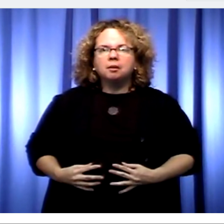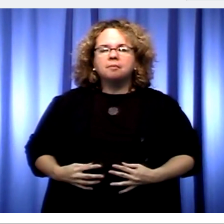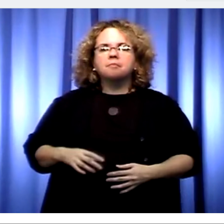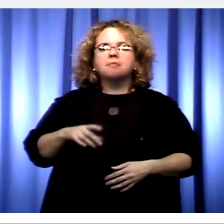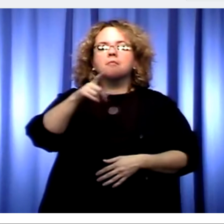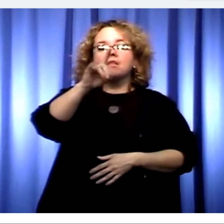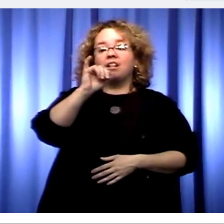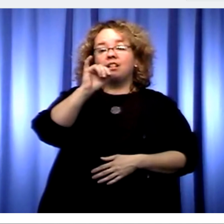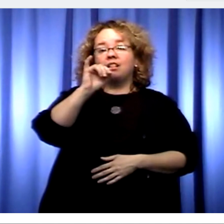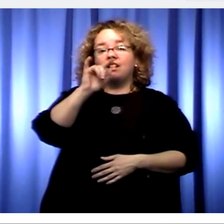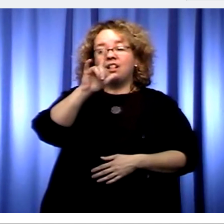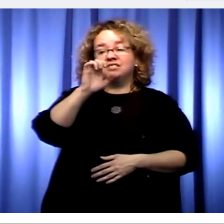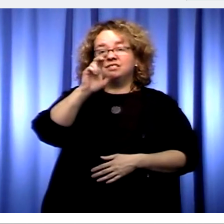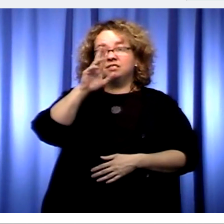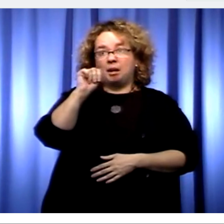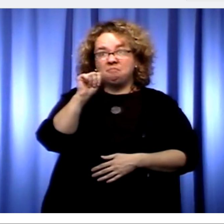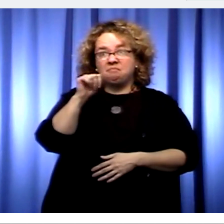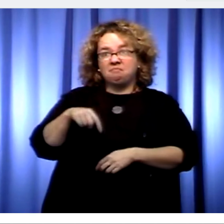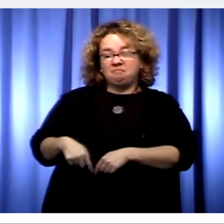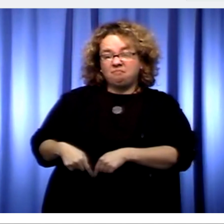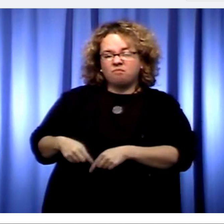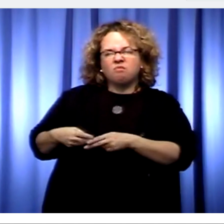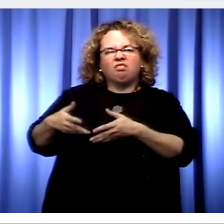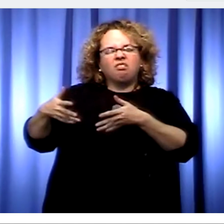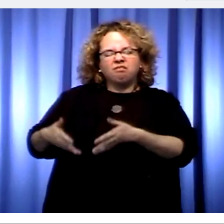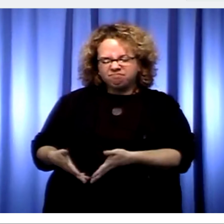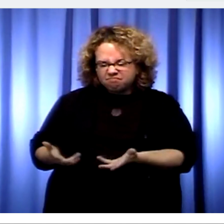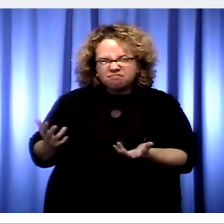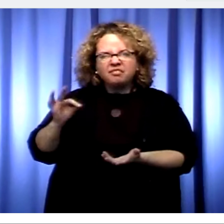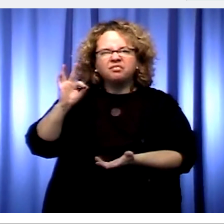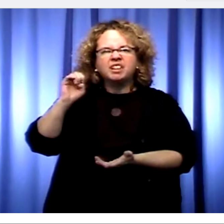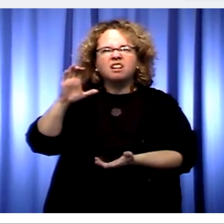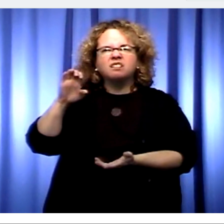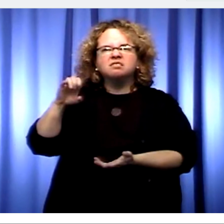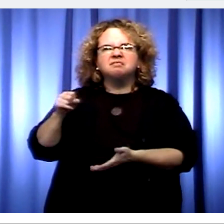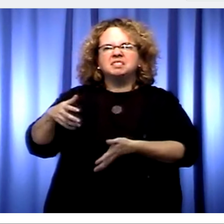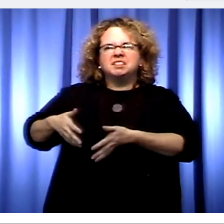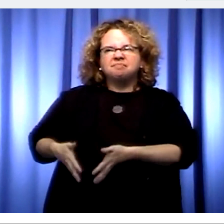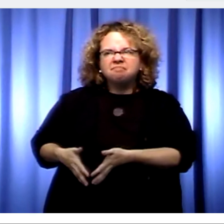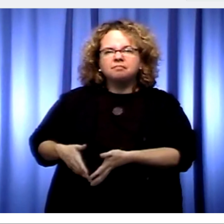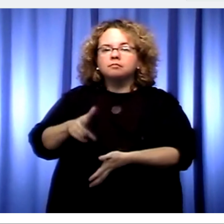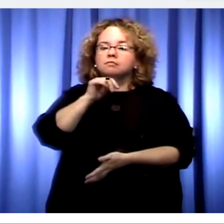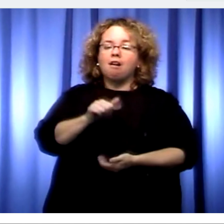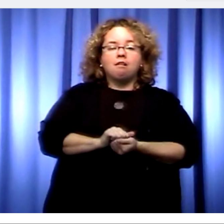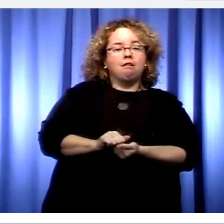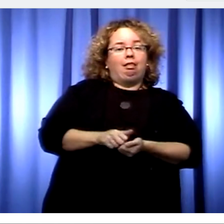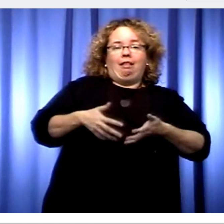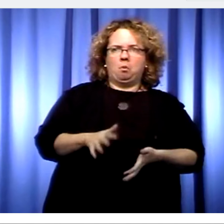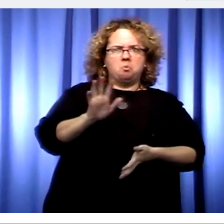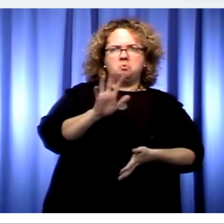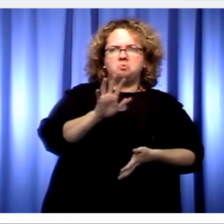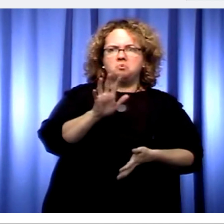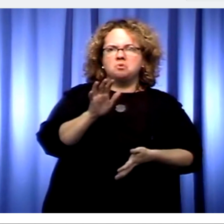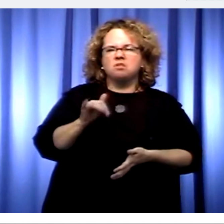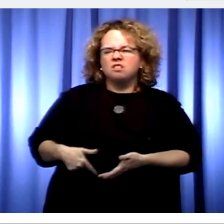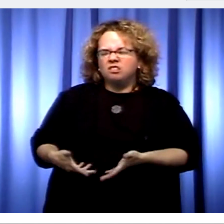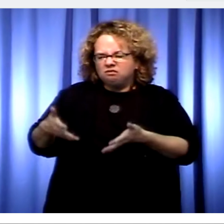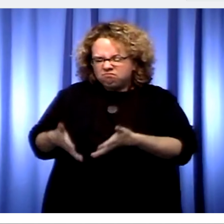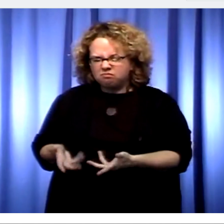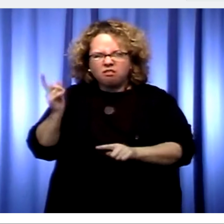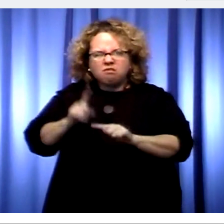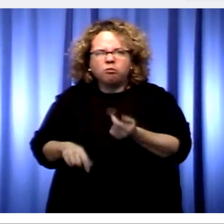that the last portion of the breakdown is the larger intestine, but we can't just leave it there.